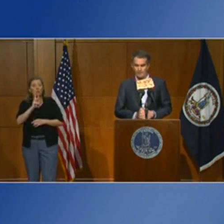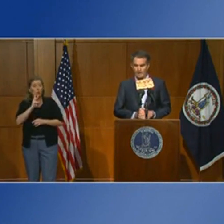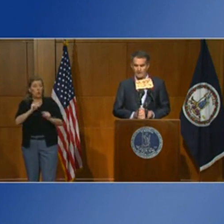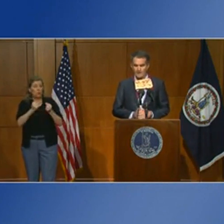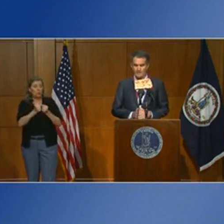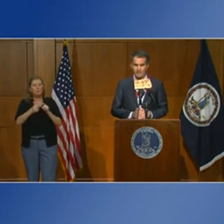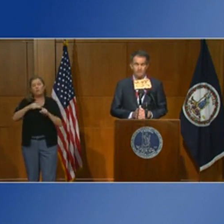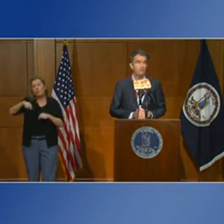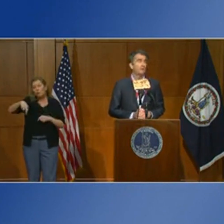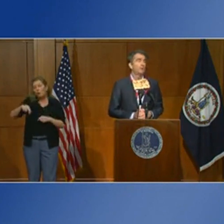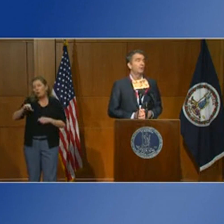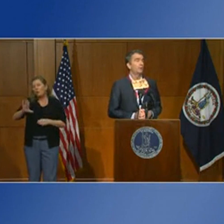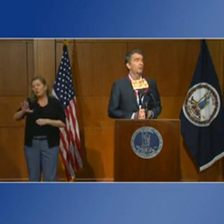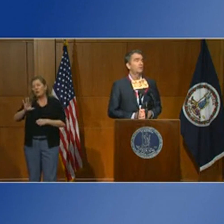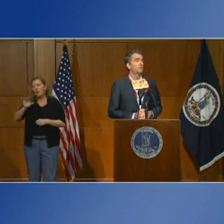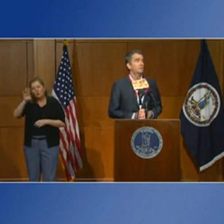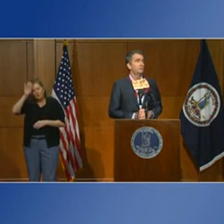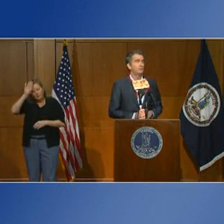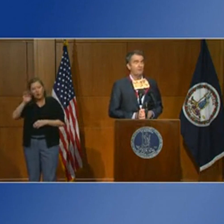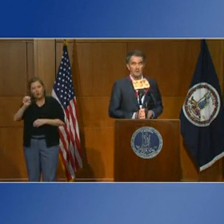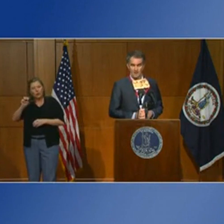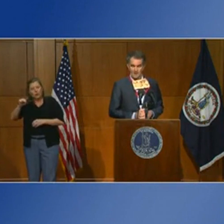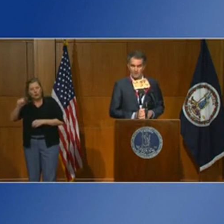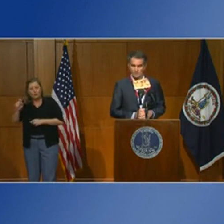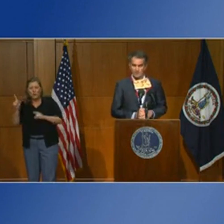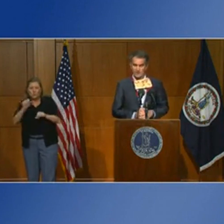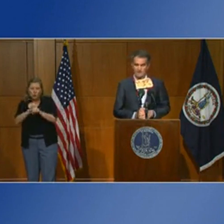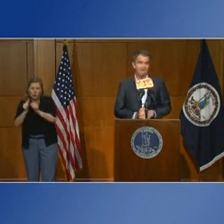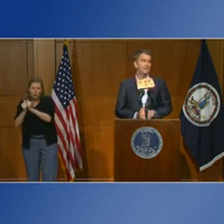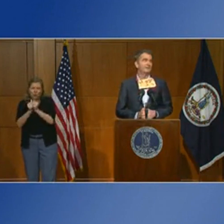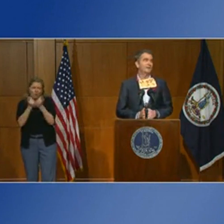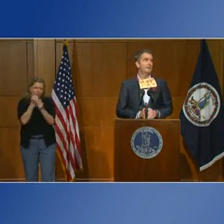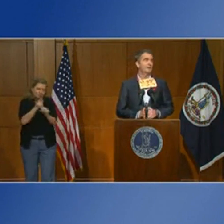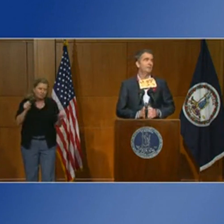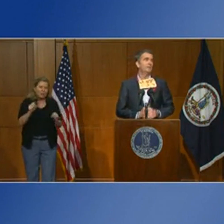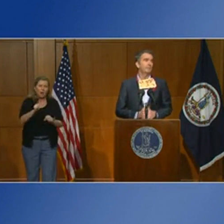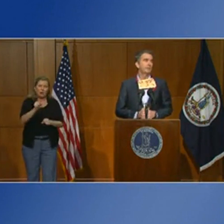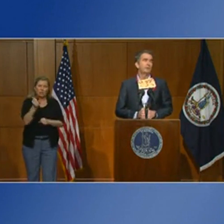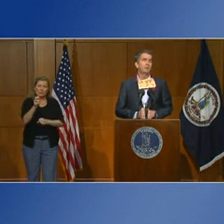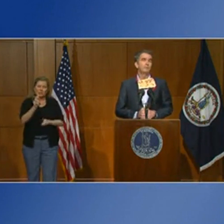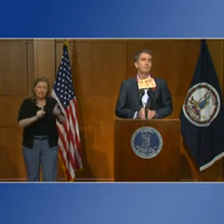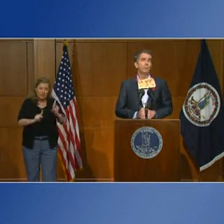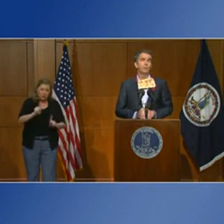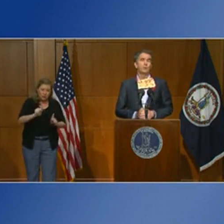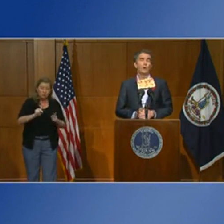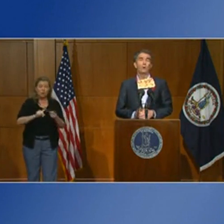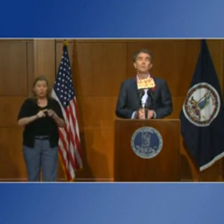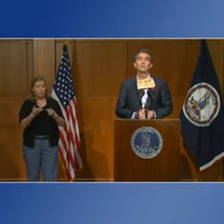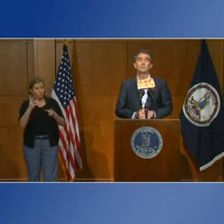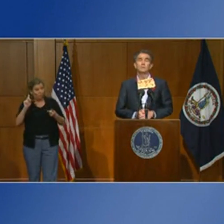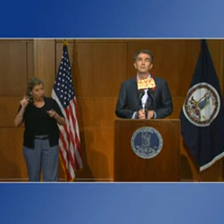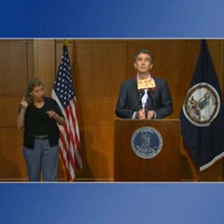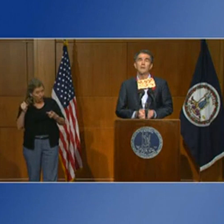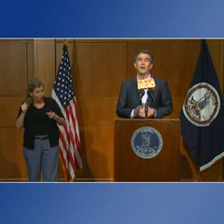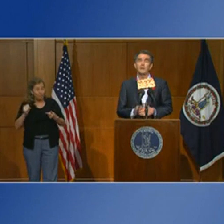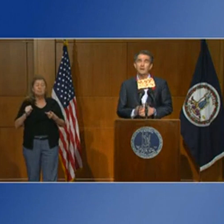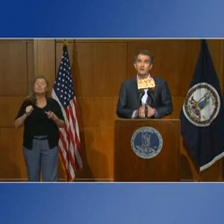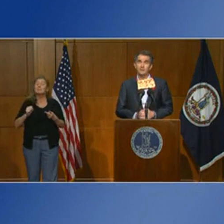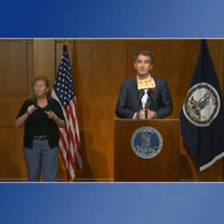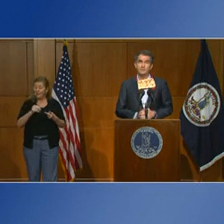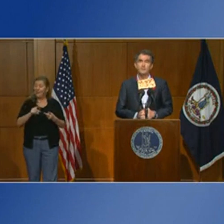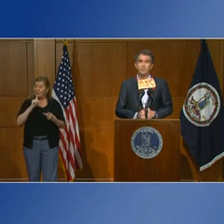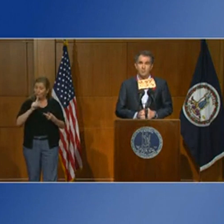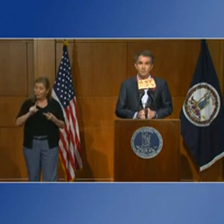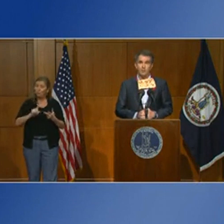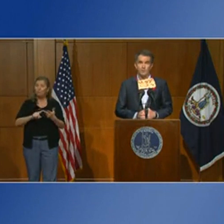Roanoke Fire EMS to rescue 116 people, 4 dogs, and